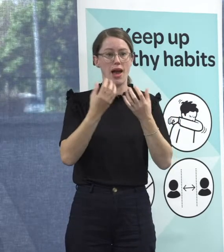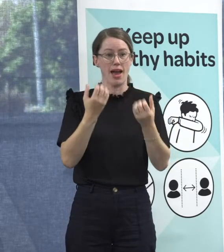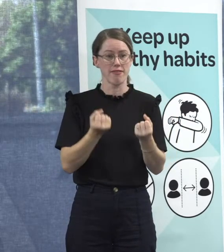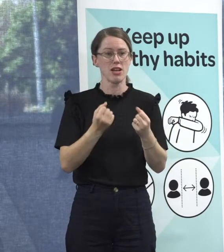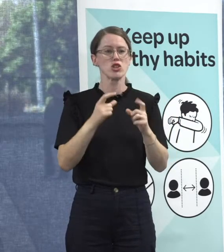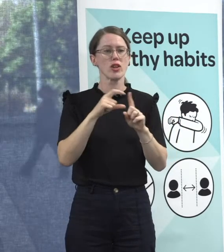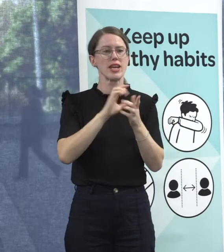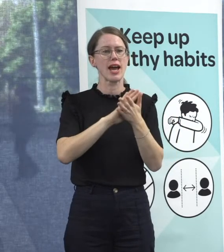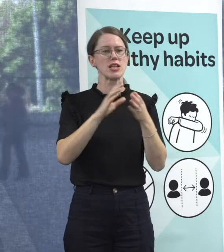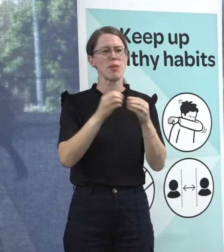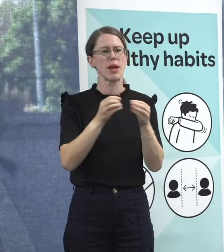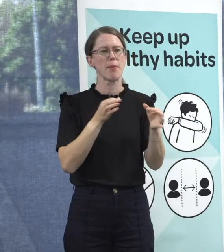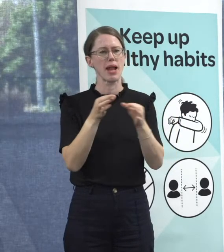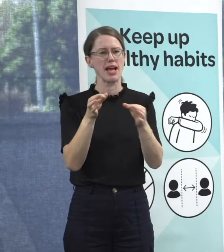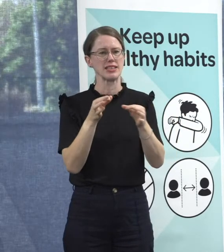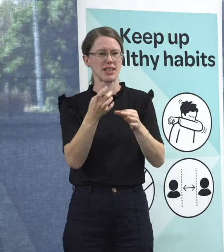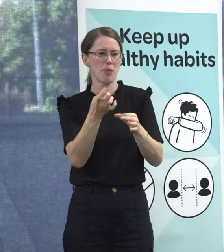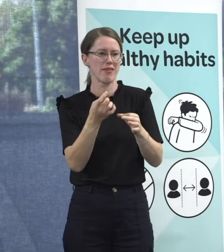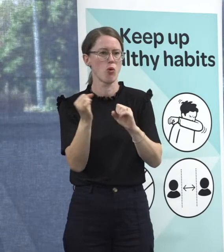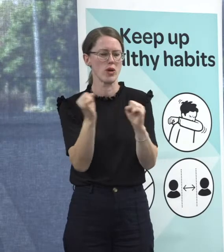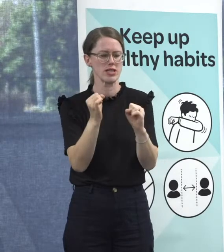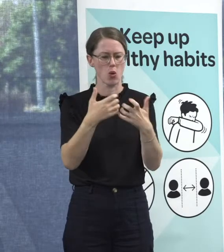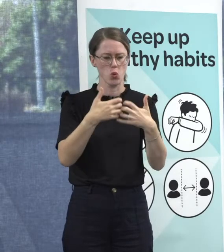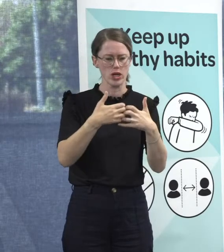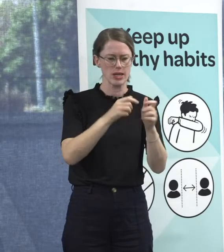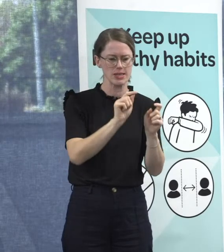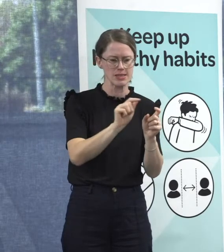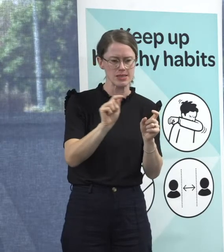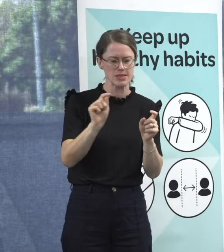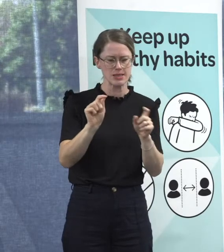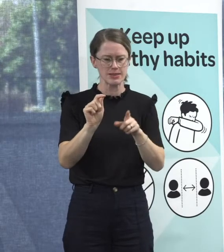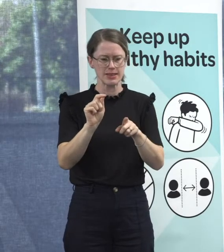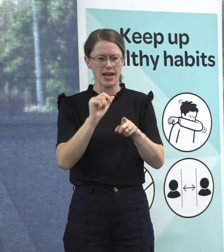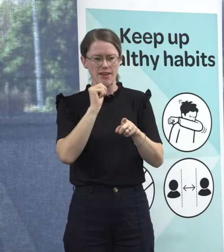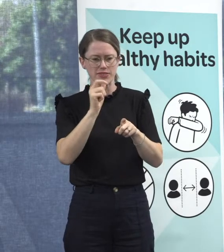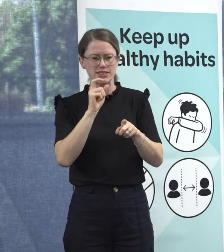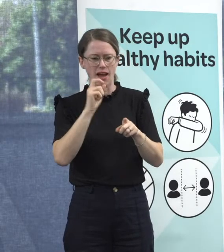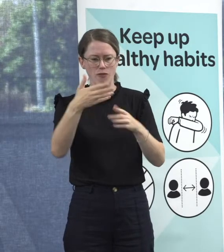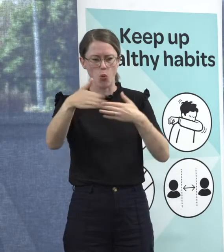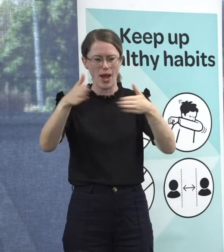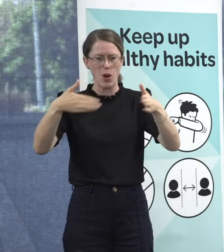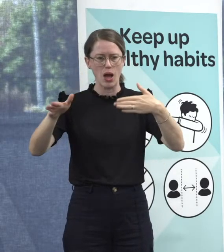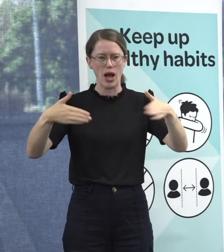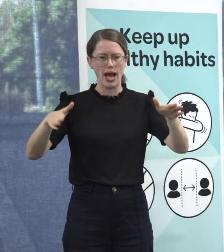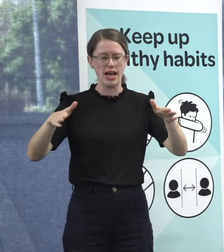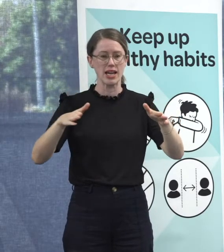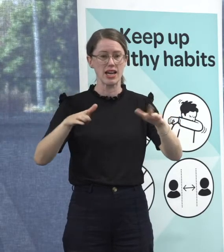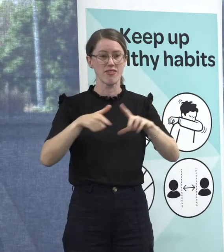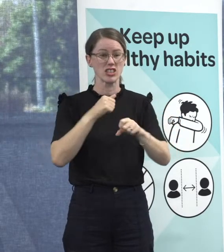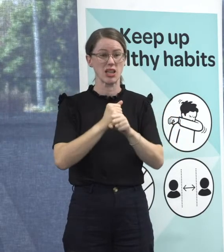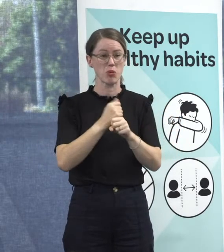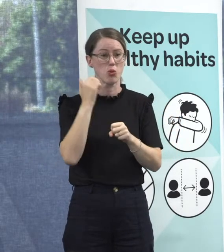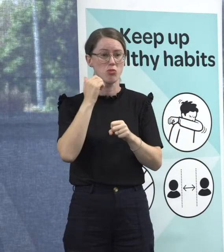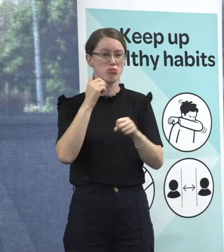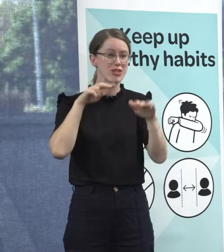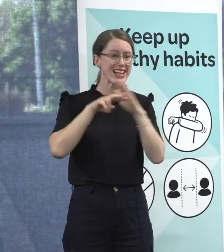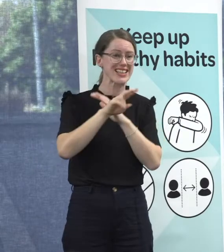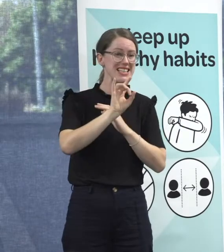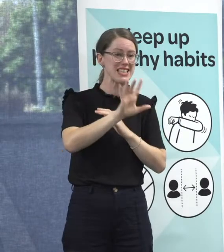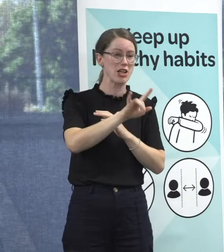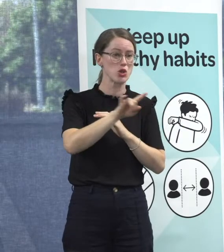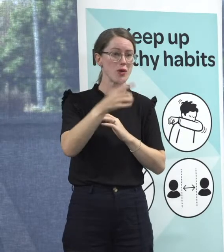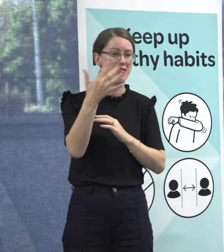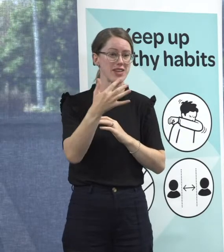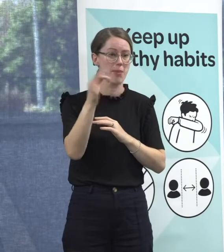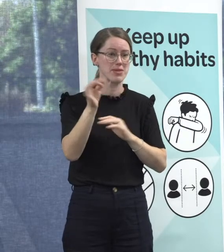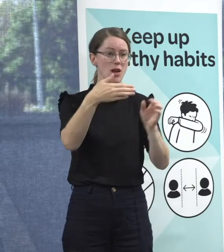winter is working at how they will anticipate staff absences, maybe of 10 to 15%, and work out how